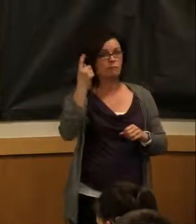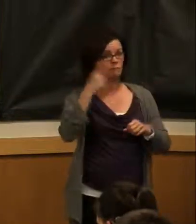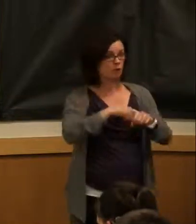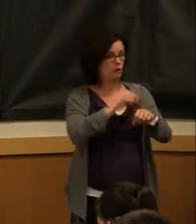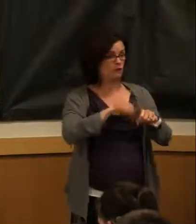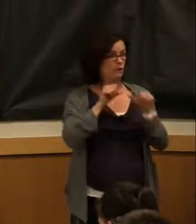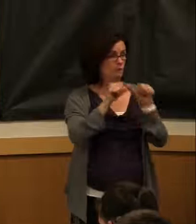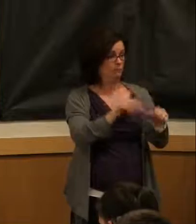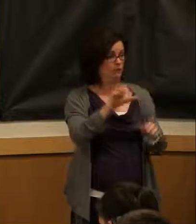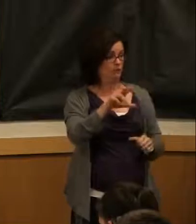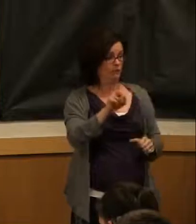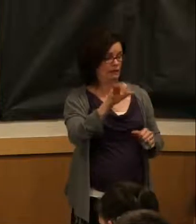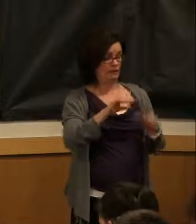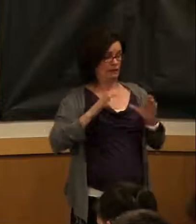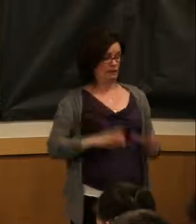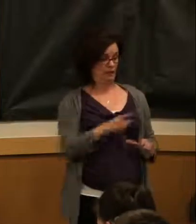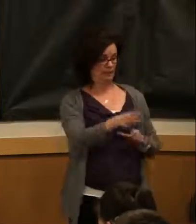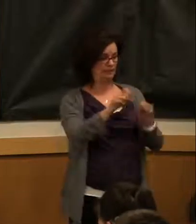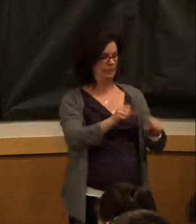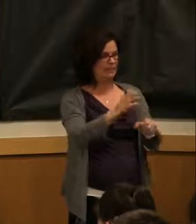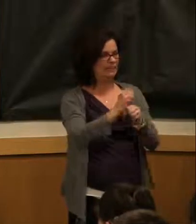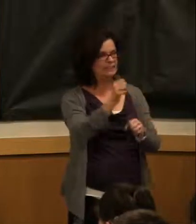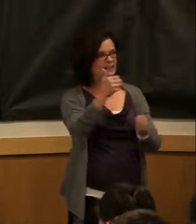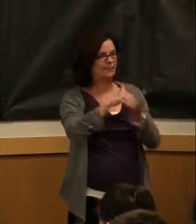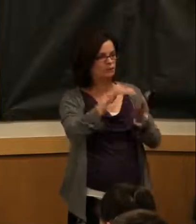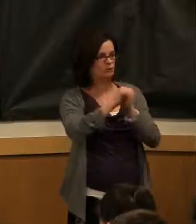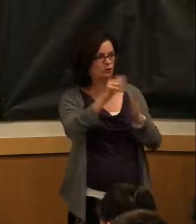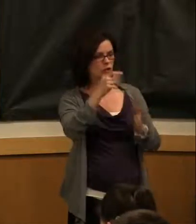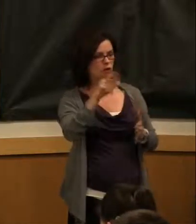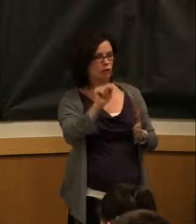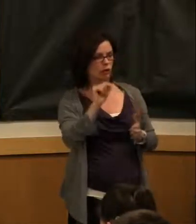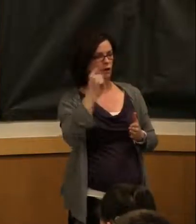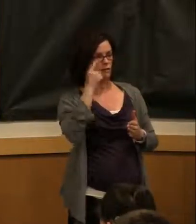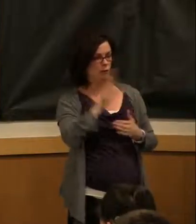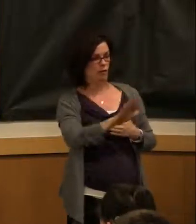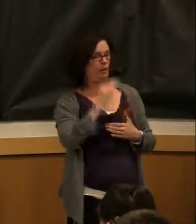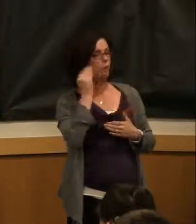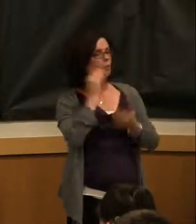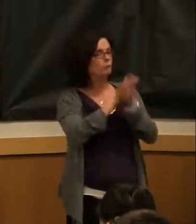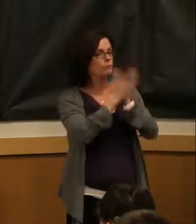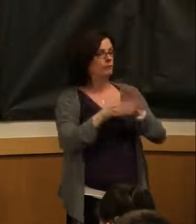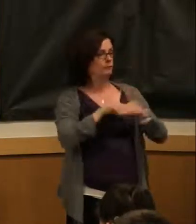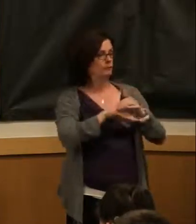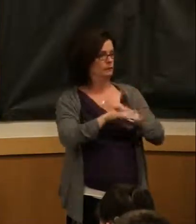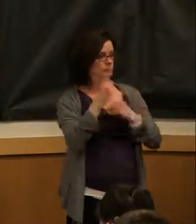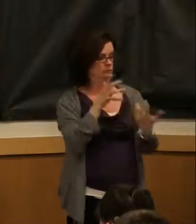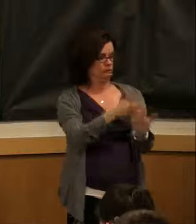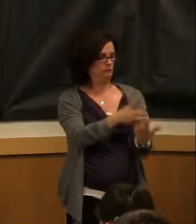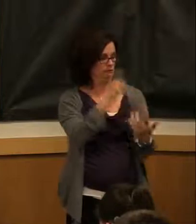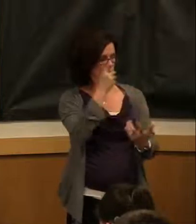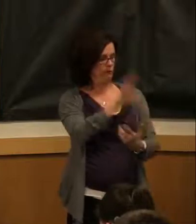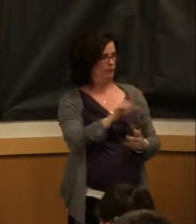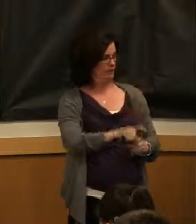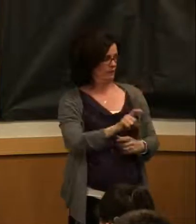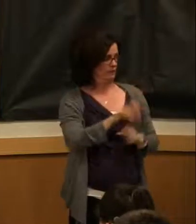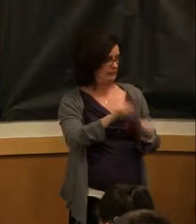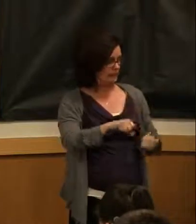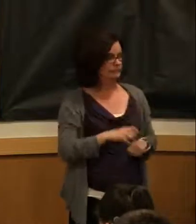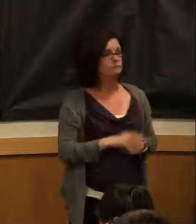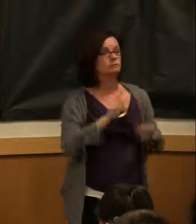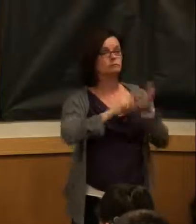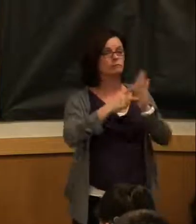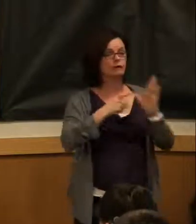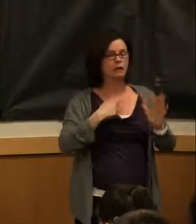for a $10,000 grant to have their home accessible for them. So I will go